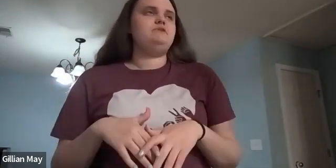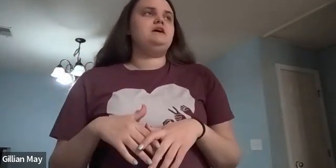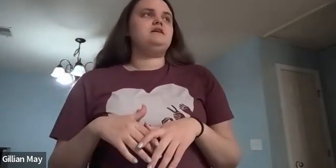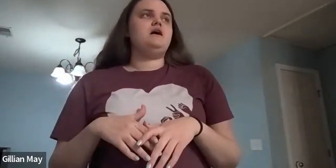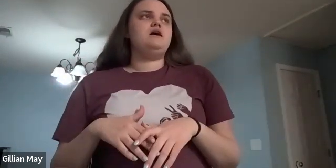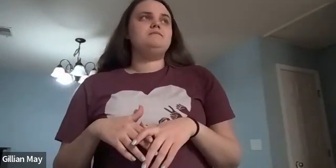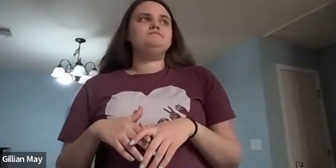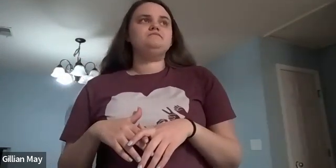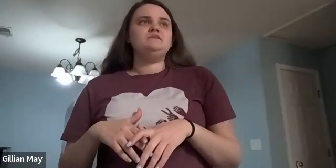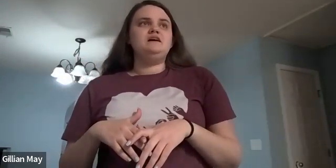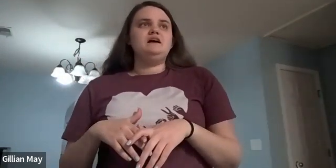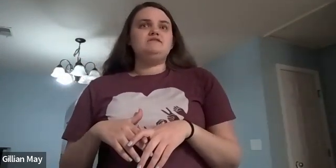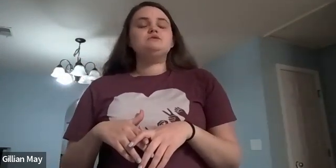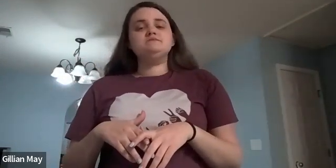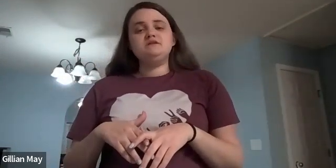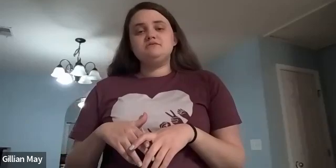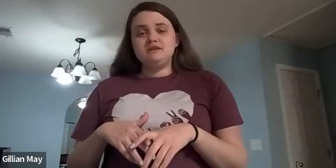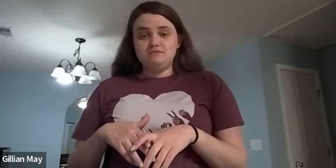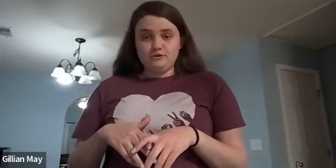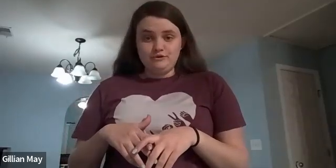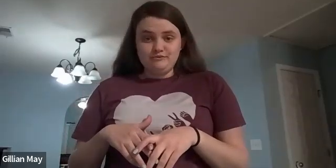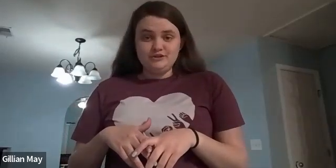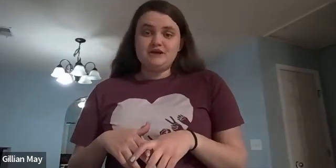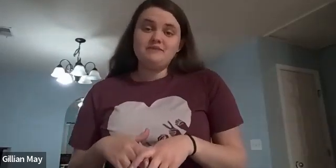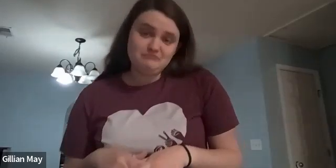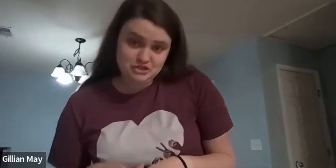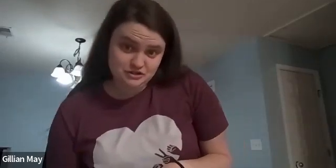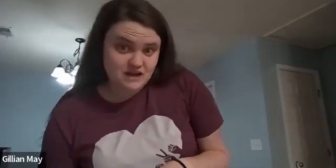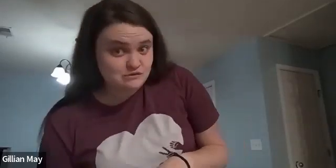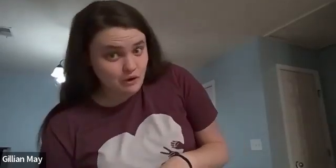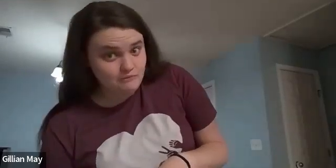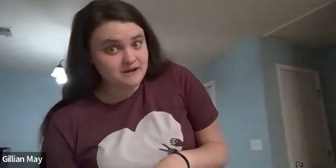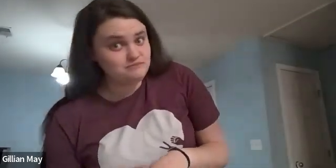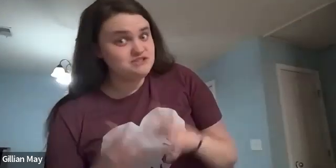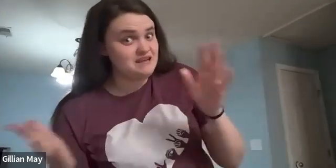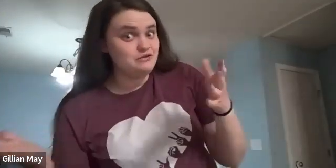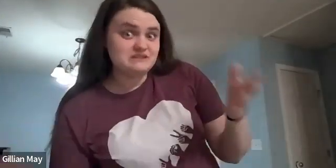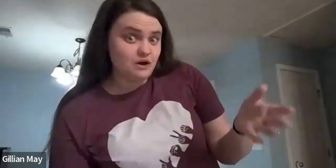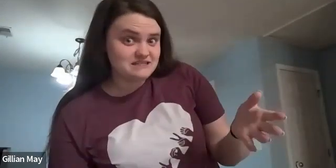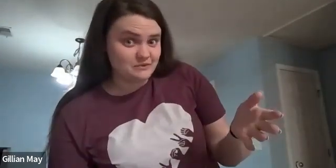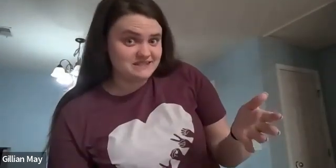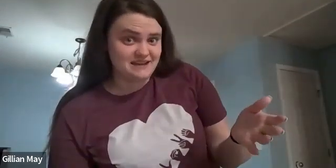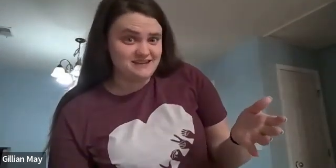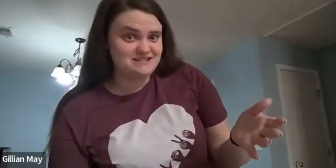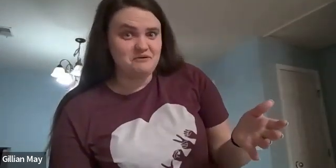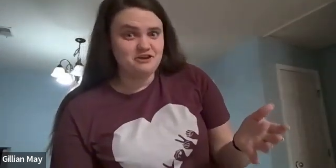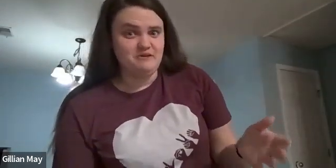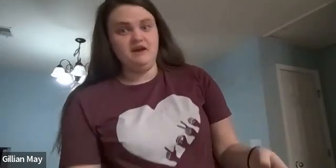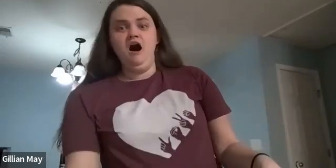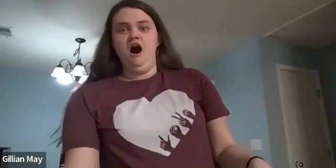big. If you were to be really rude, which I'm sure you guys won't, but I'm just saying, if you saw someone say this, that way you can be like,